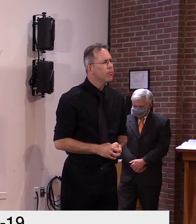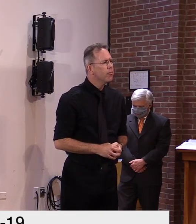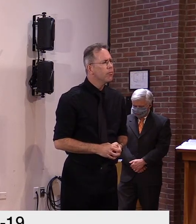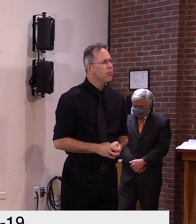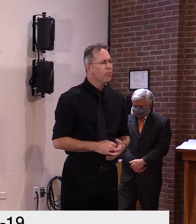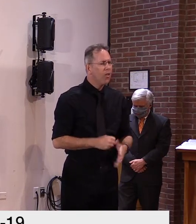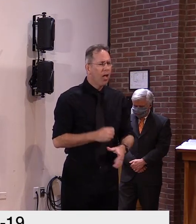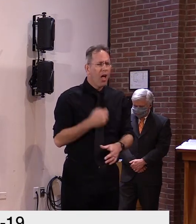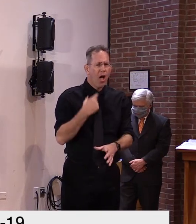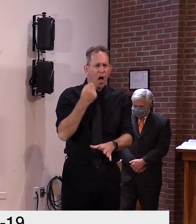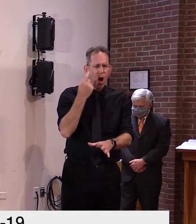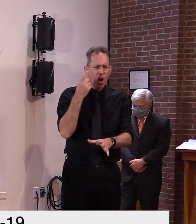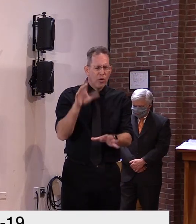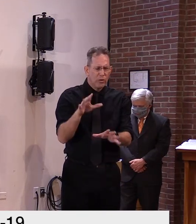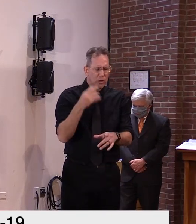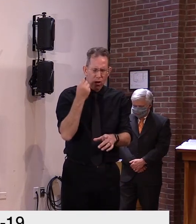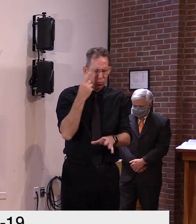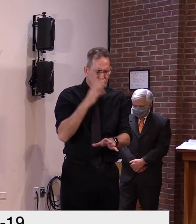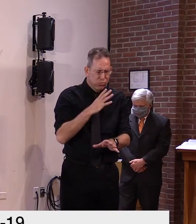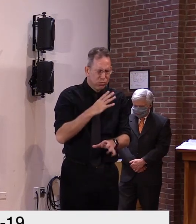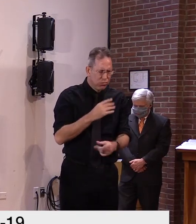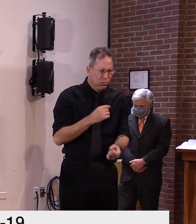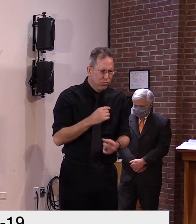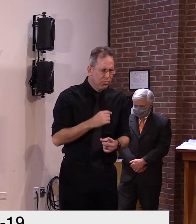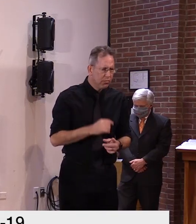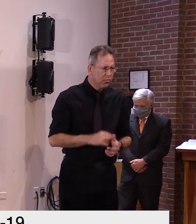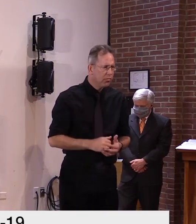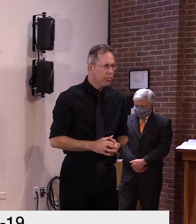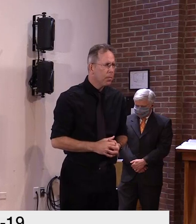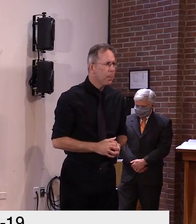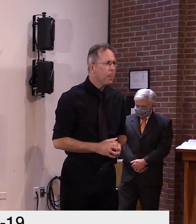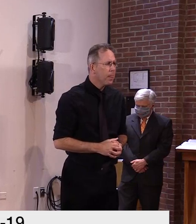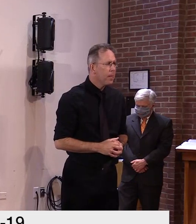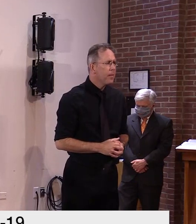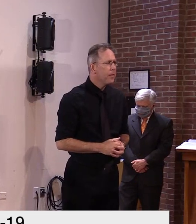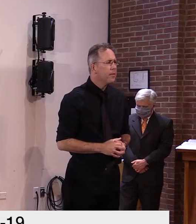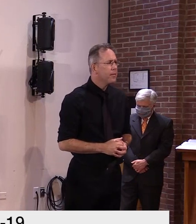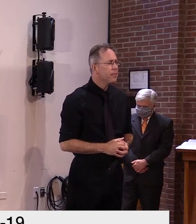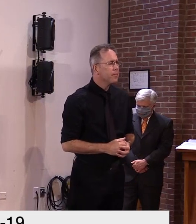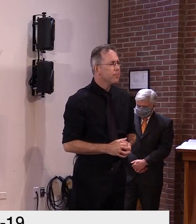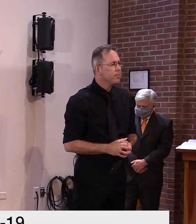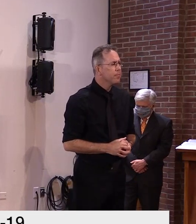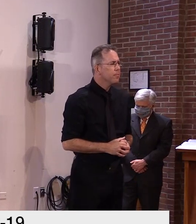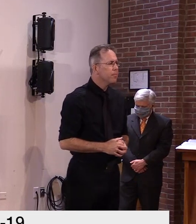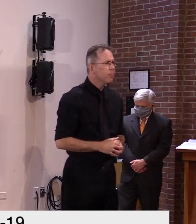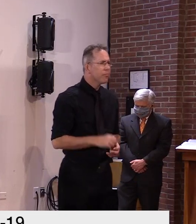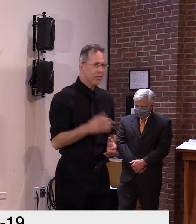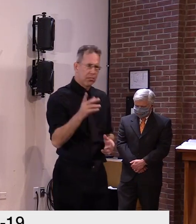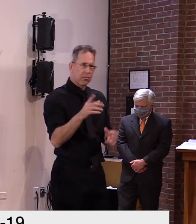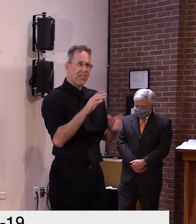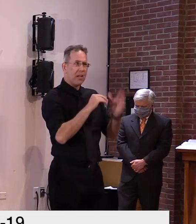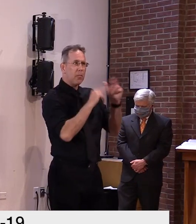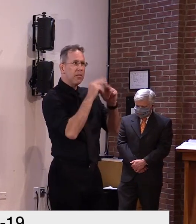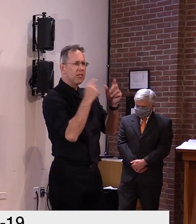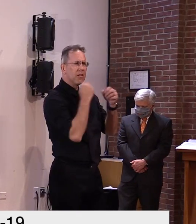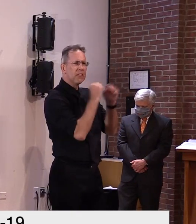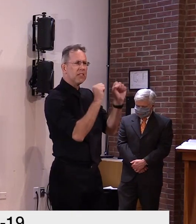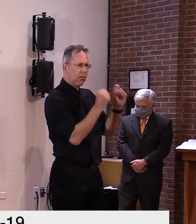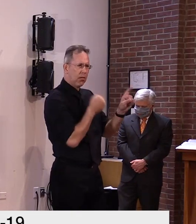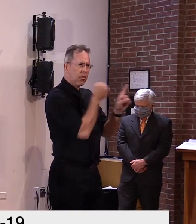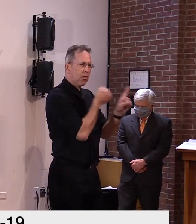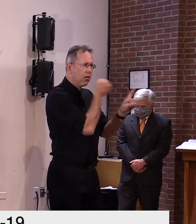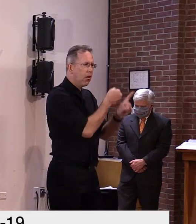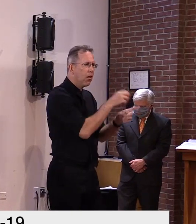from a health point of view, and this really bothered a lot of people at the time. The state